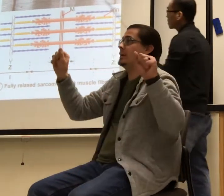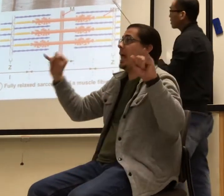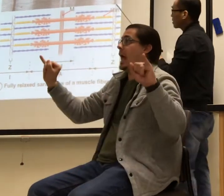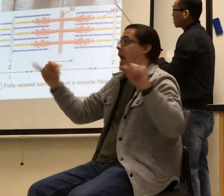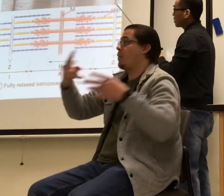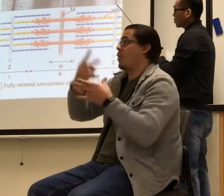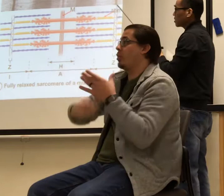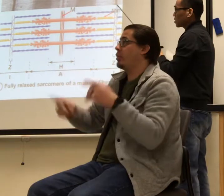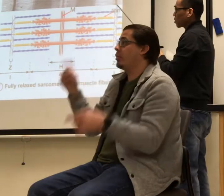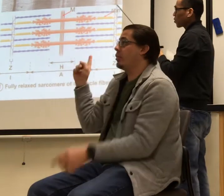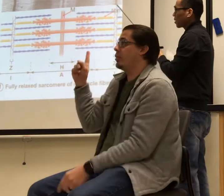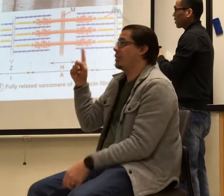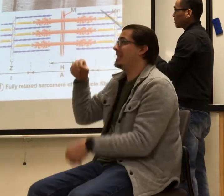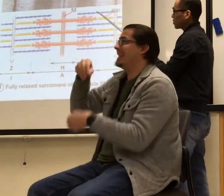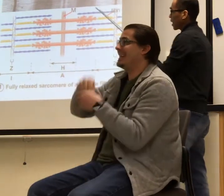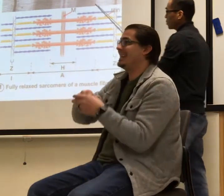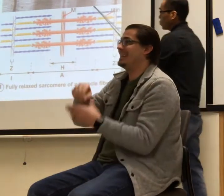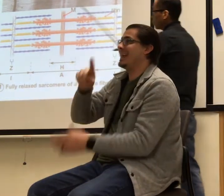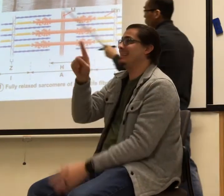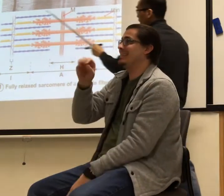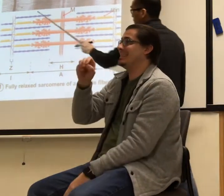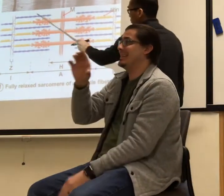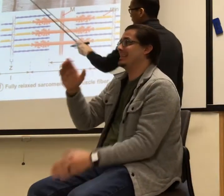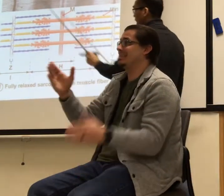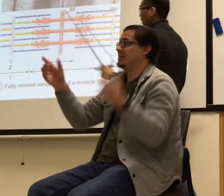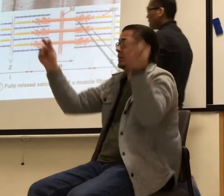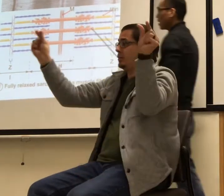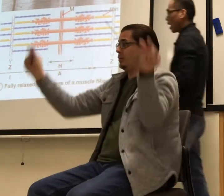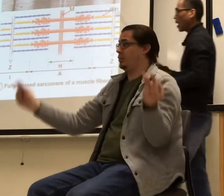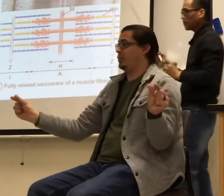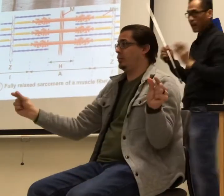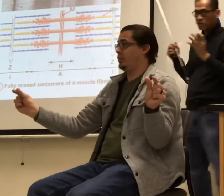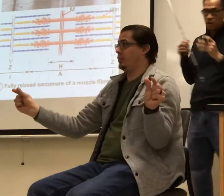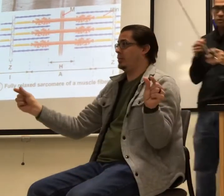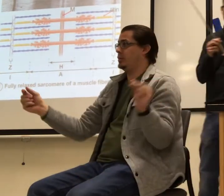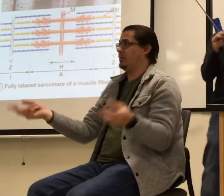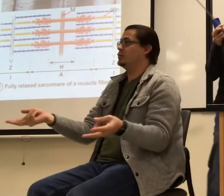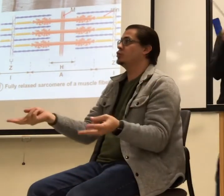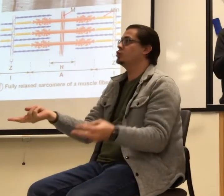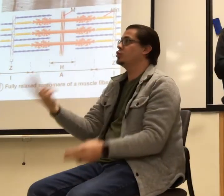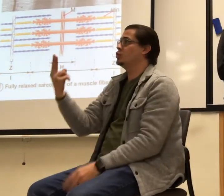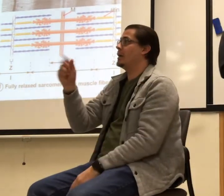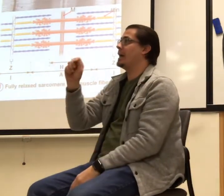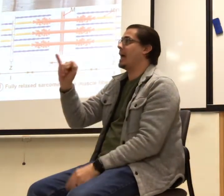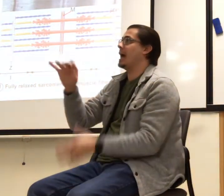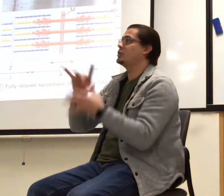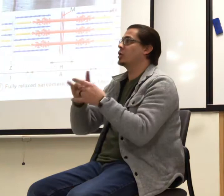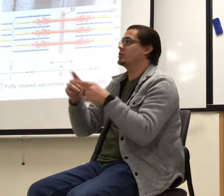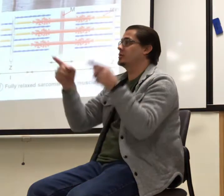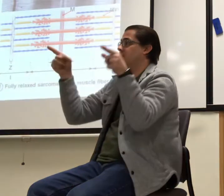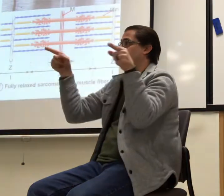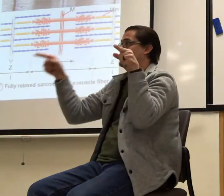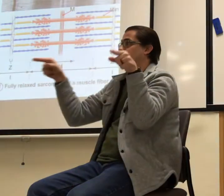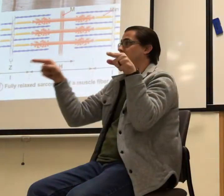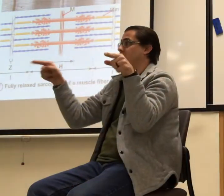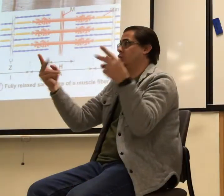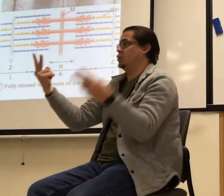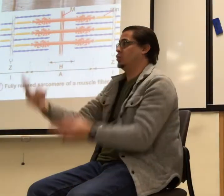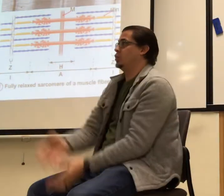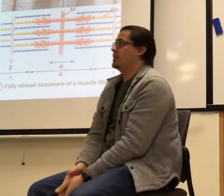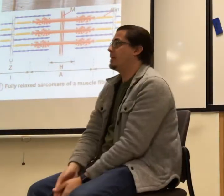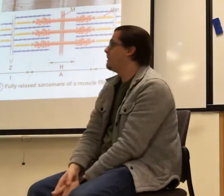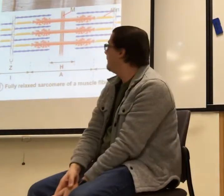disc, which is the sarcomere length. So you got 2. You got 2 Iban junctions in the sarcomere.